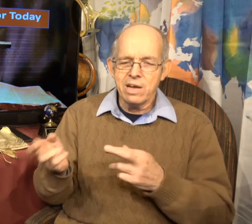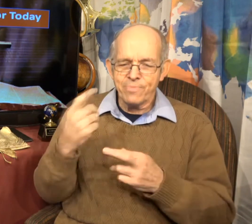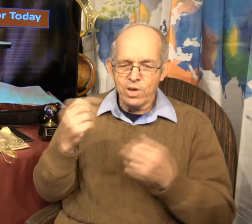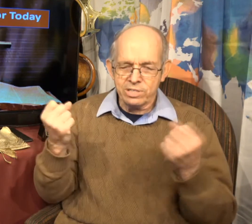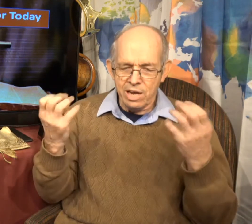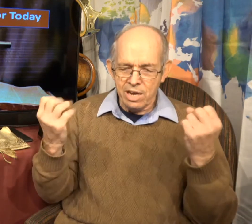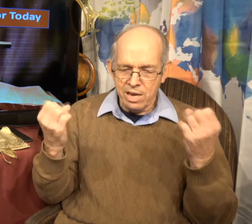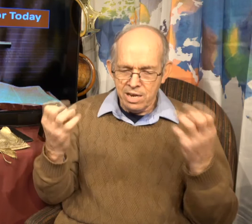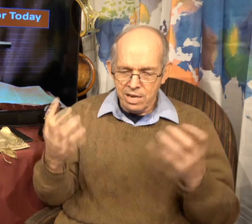for saying,